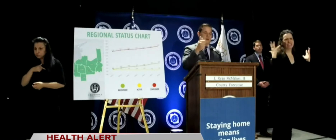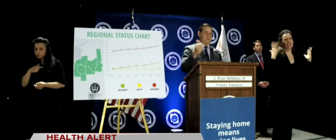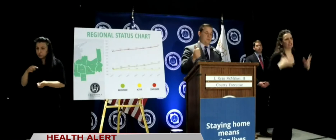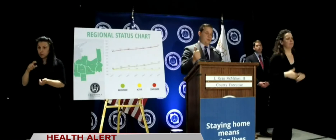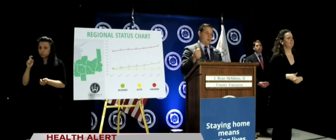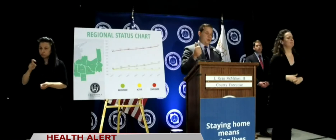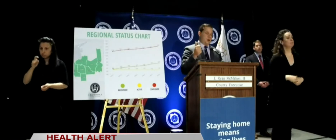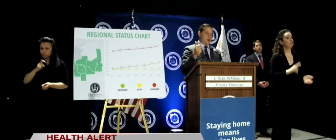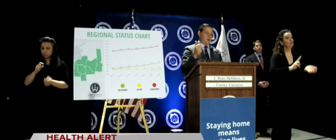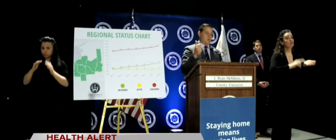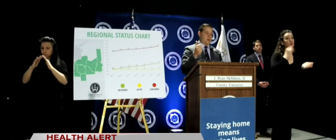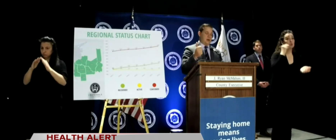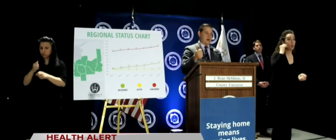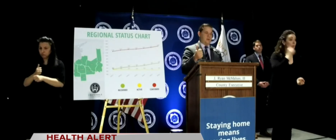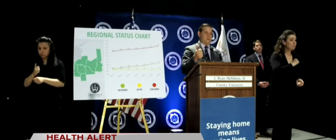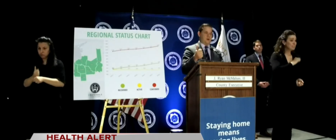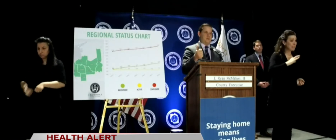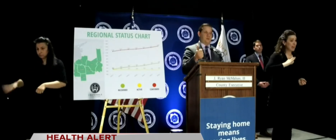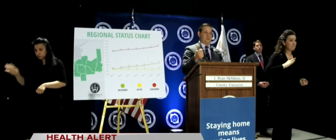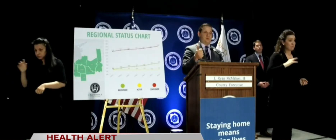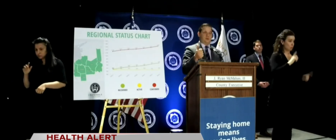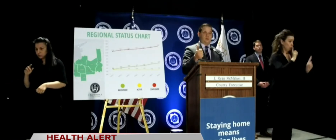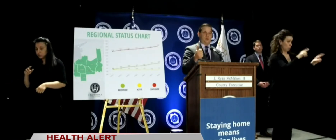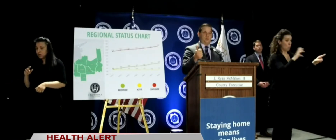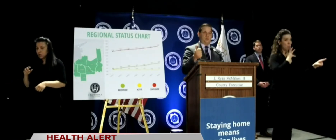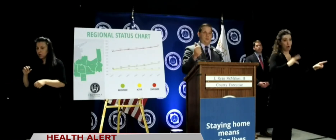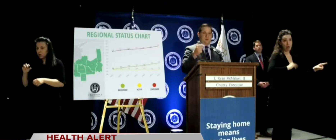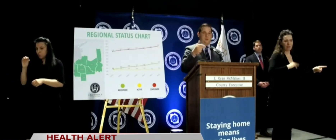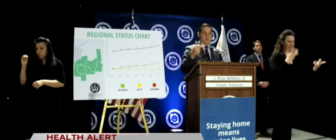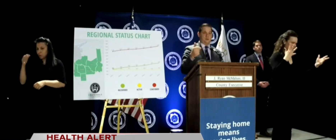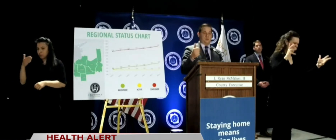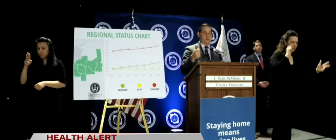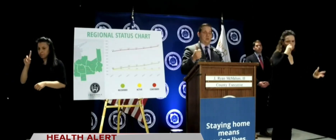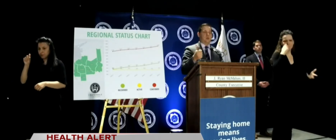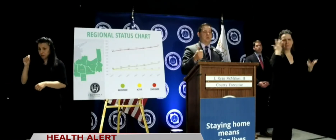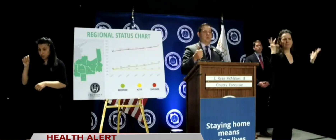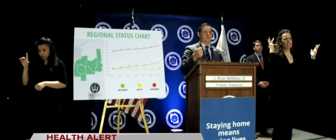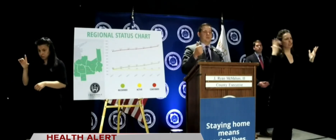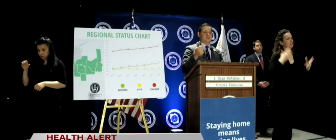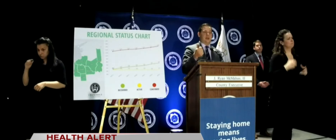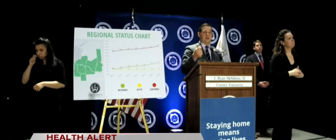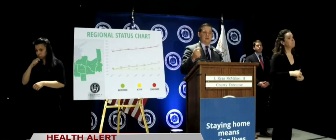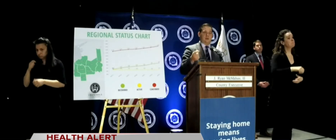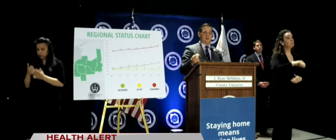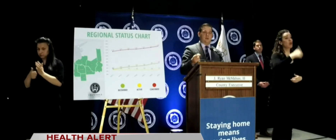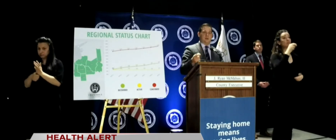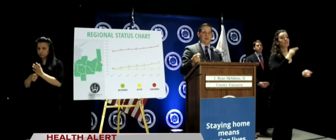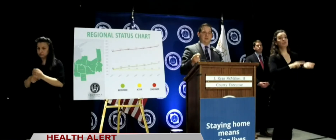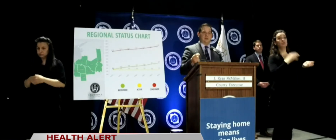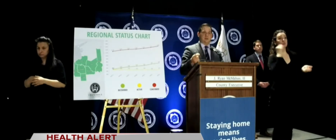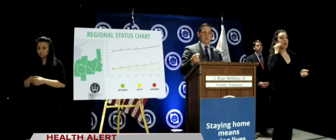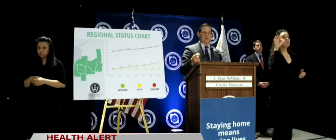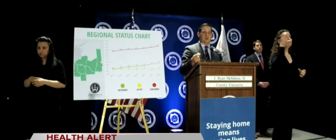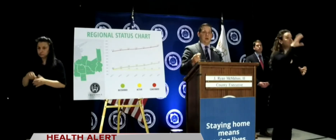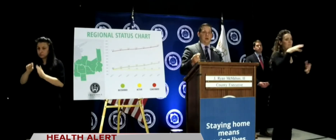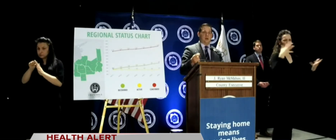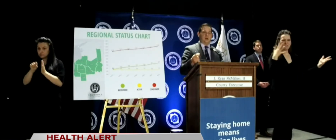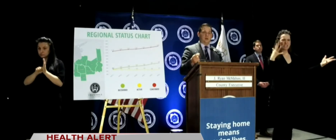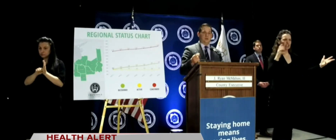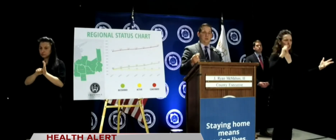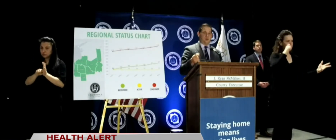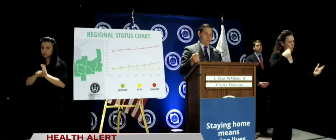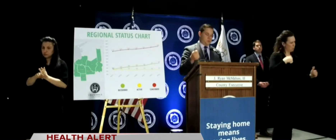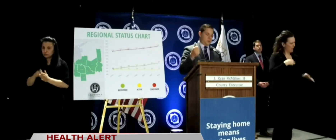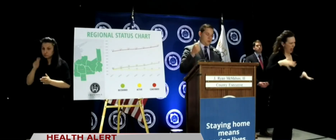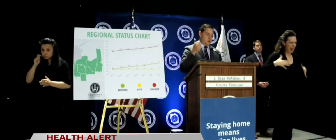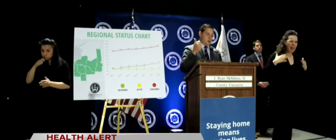one site. We have offered to do nursing home employees at other sites as well. The state has done testing in